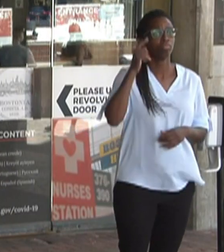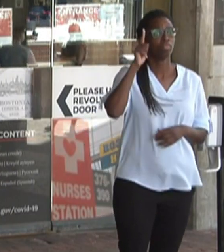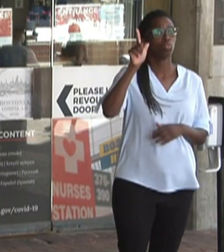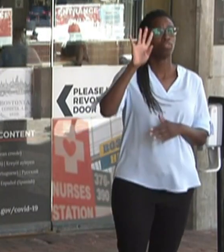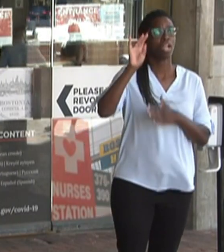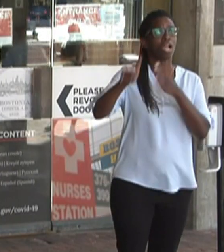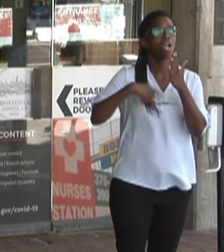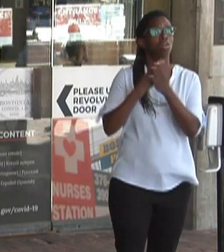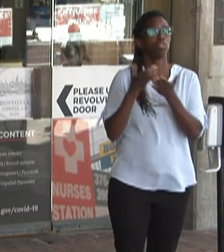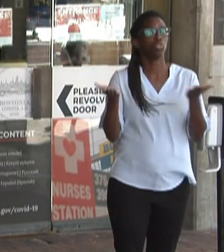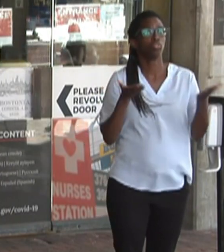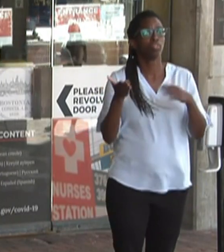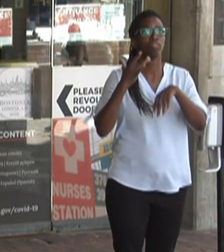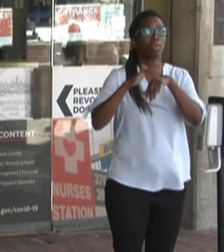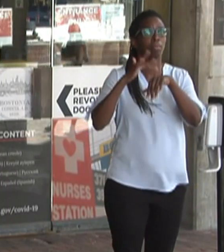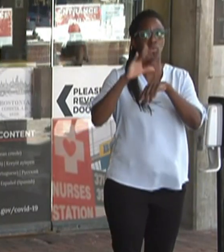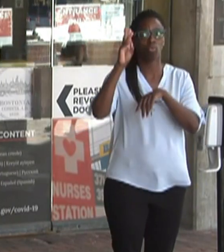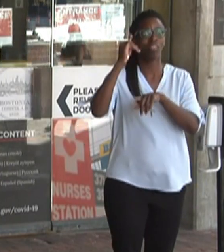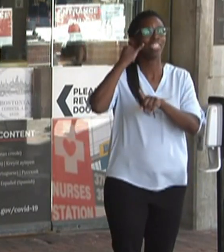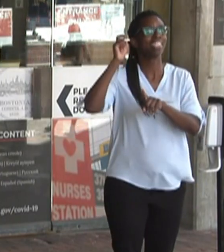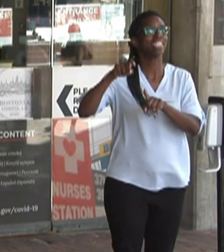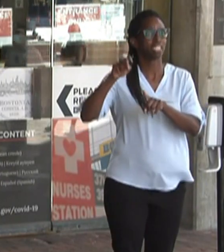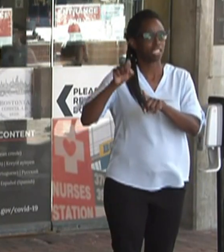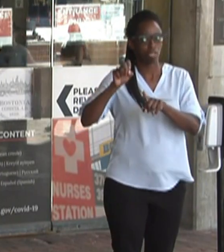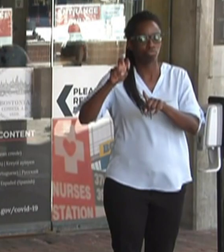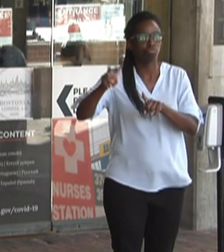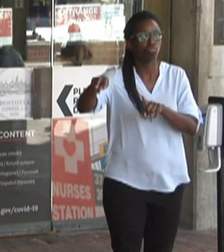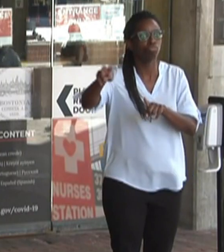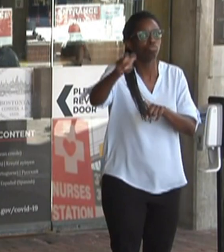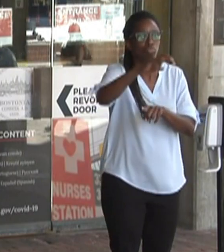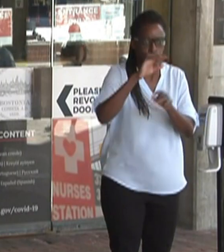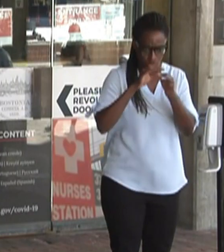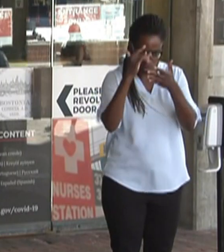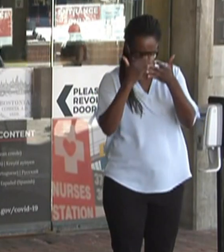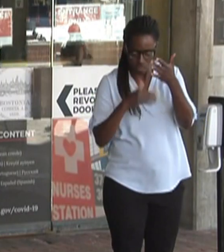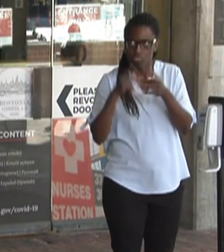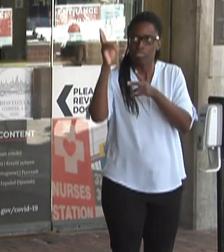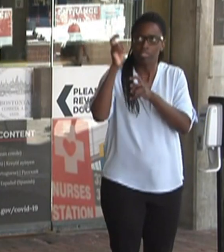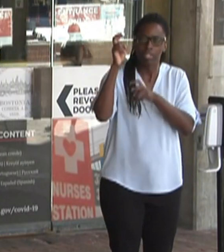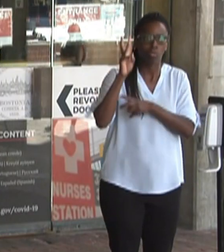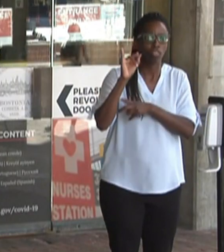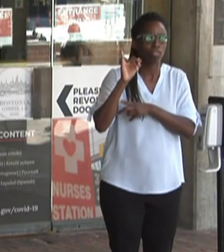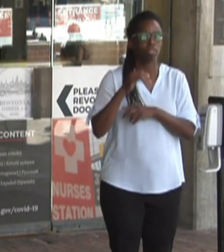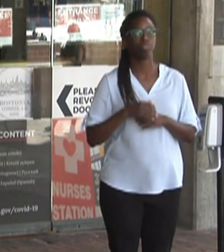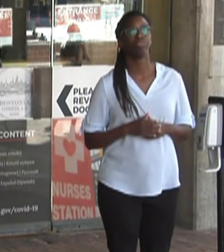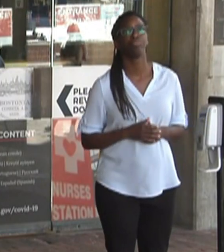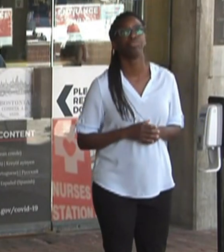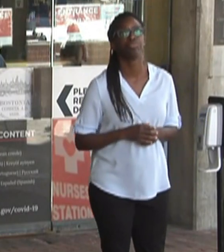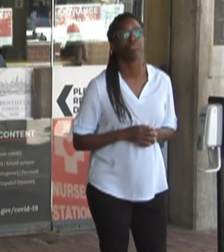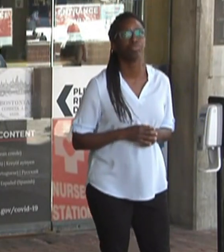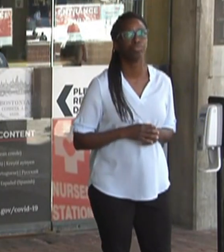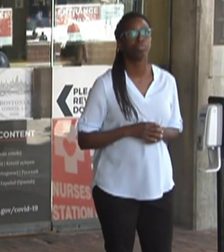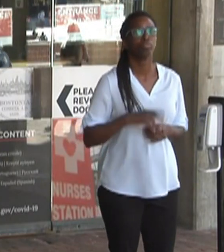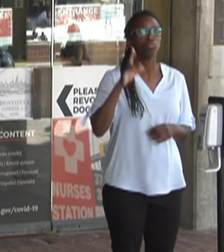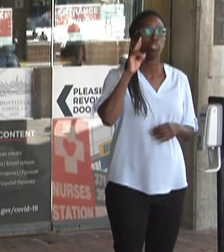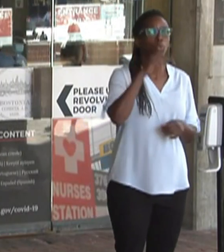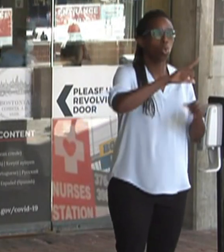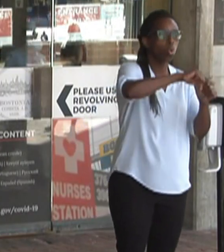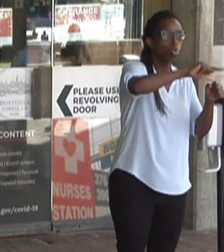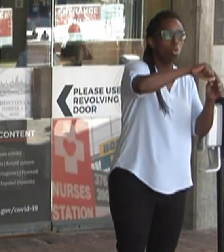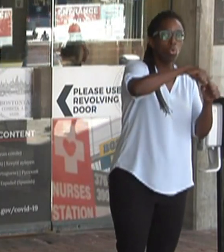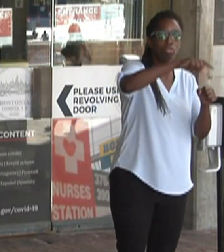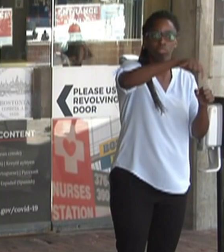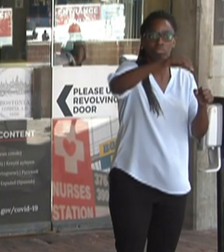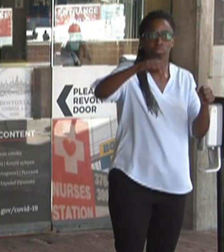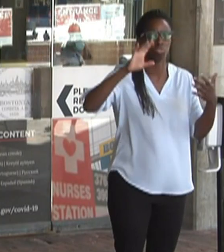Library branches. It allows users to socially distance while using internet for free. The locations were chosen